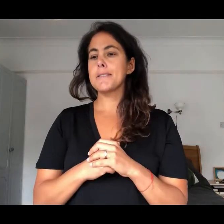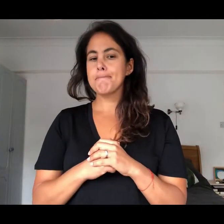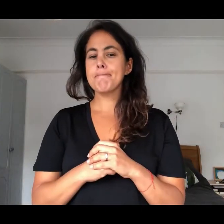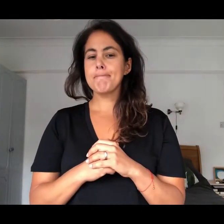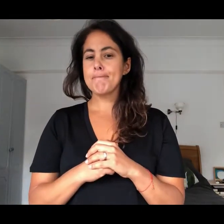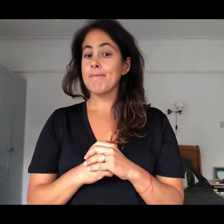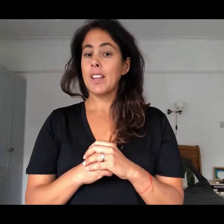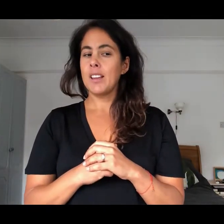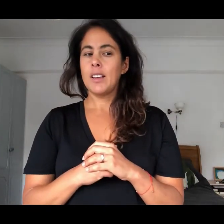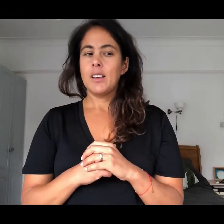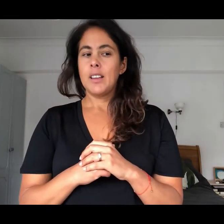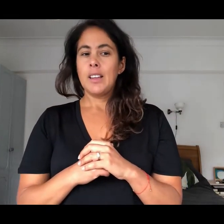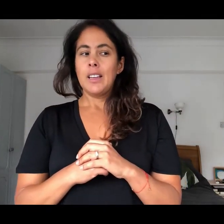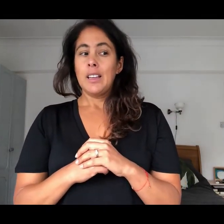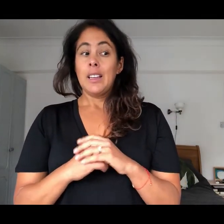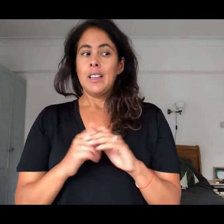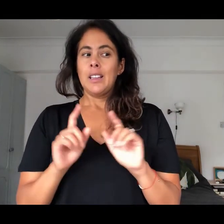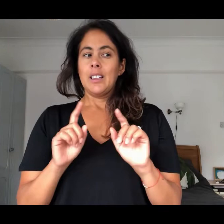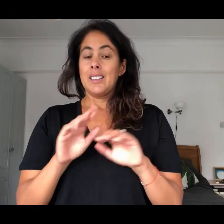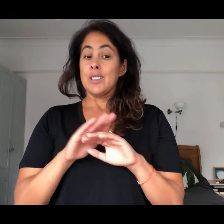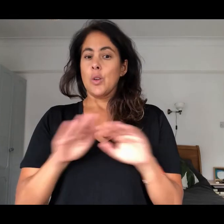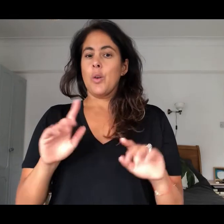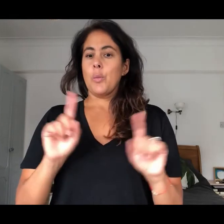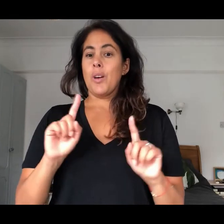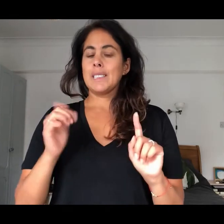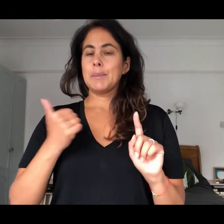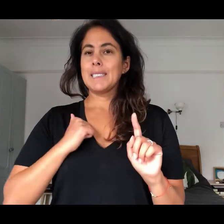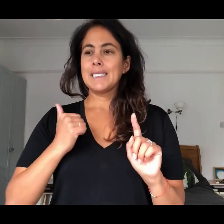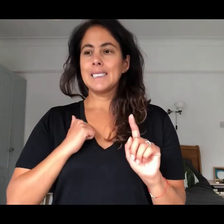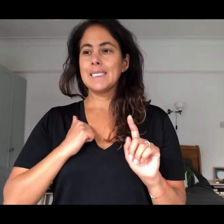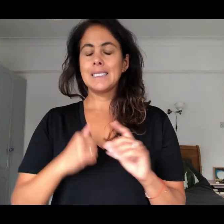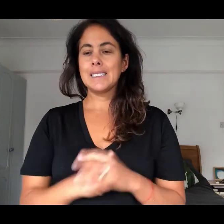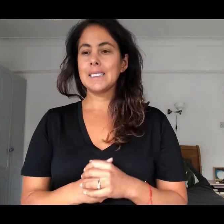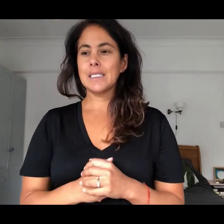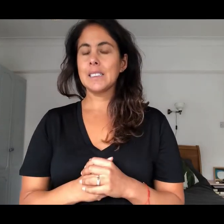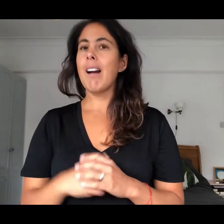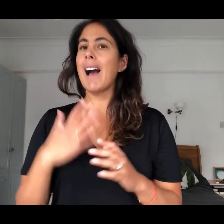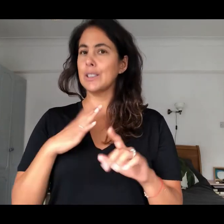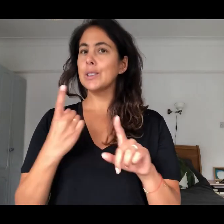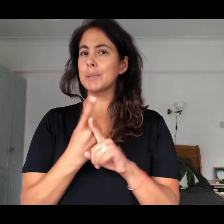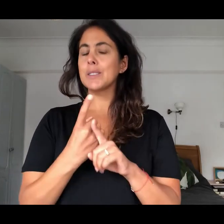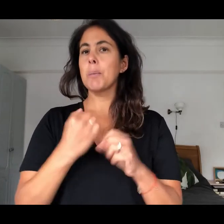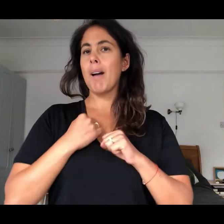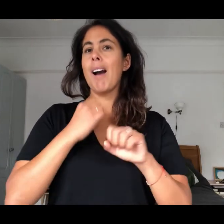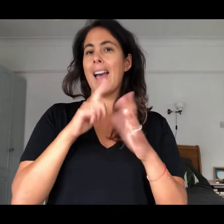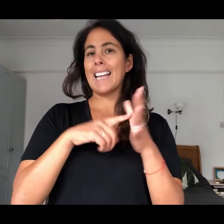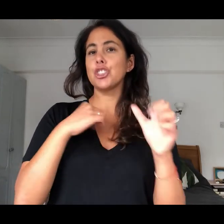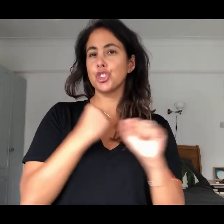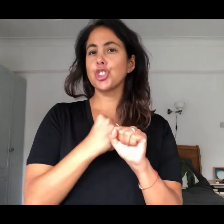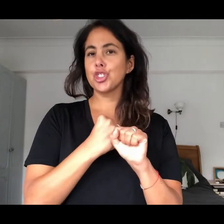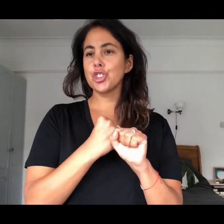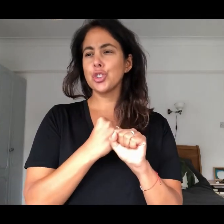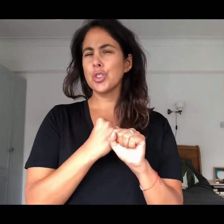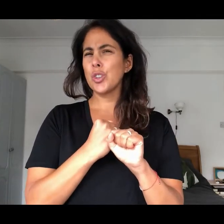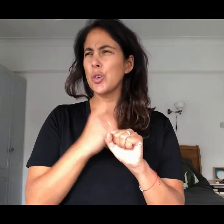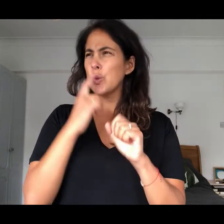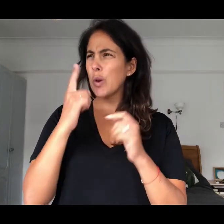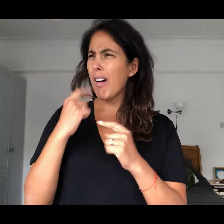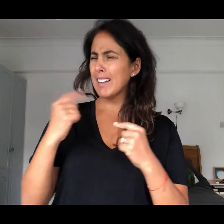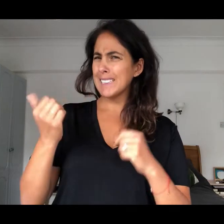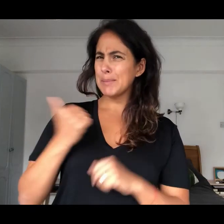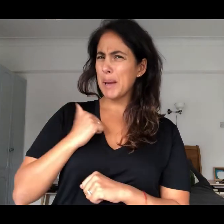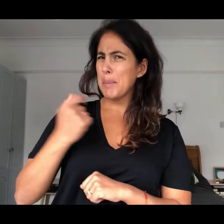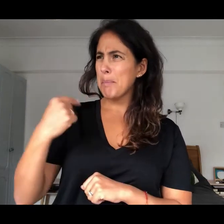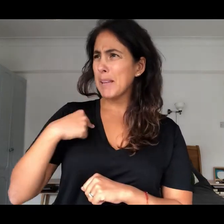Well, this isn't how I imagined it. I think I need to speak to my agent. You can't expect